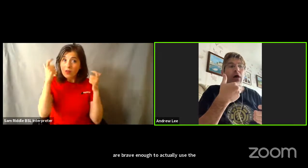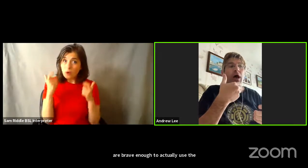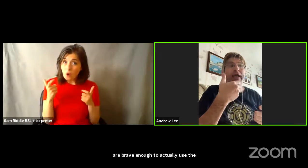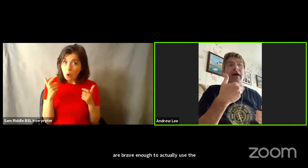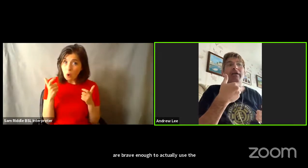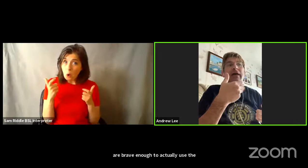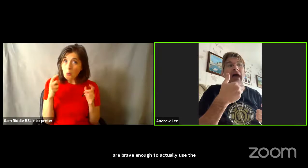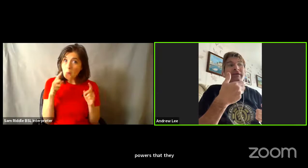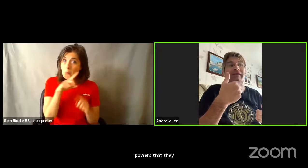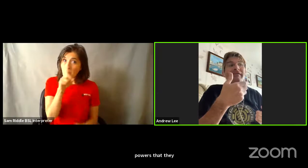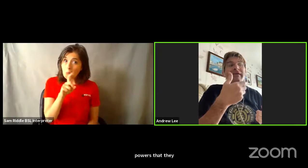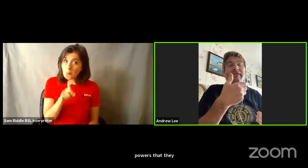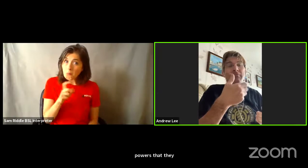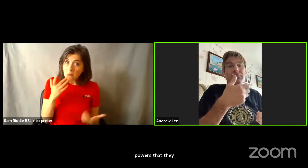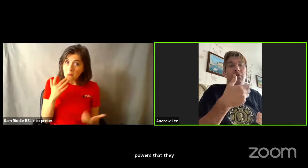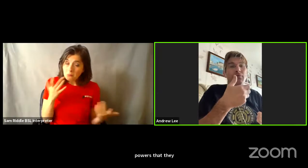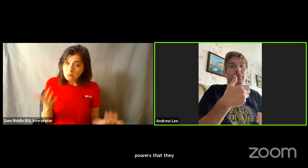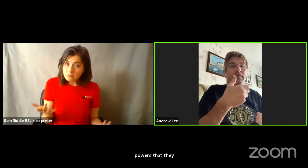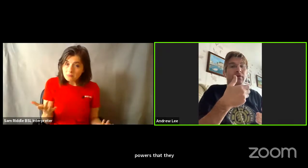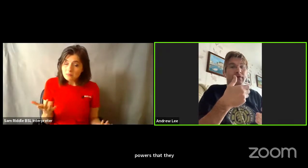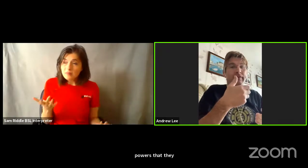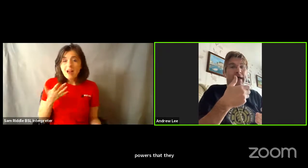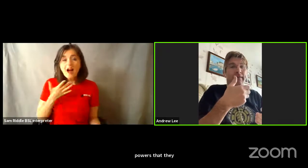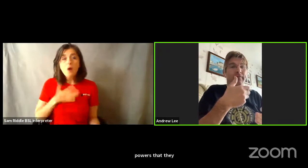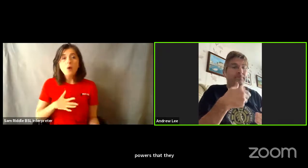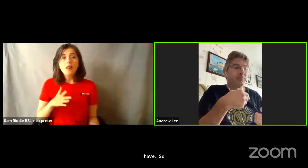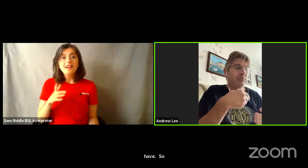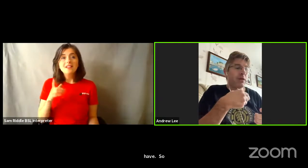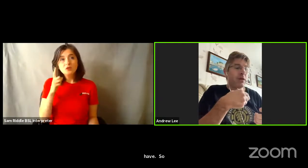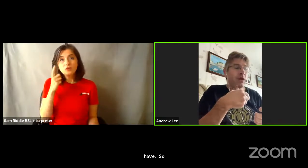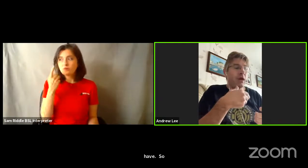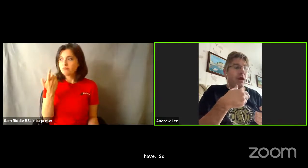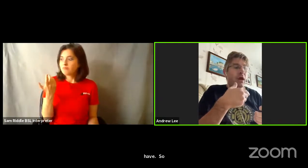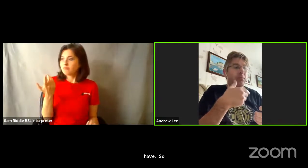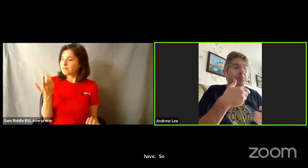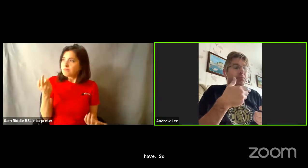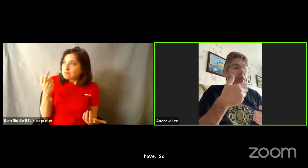So I'd like to actually see some movement on